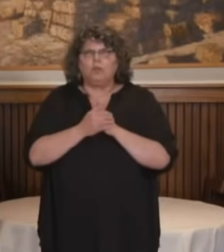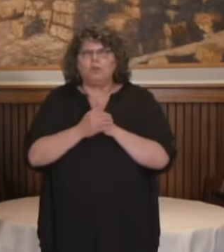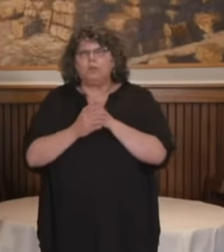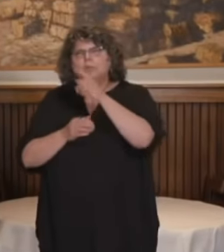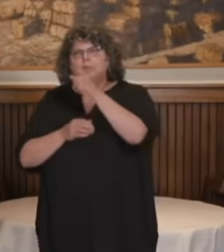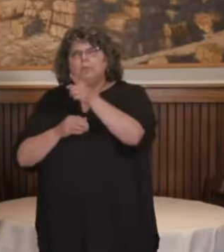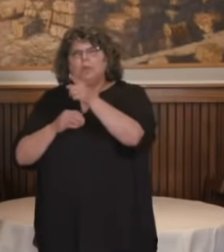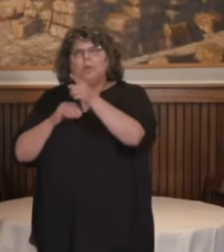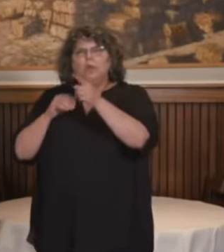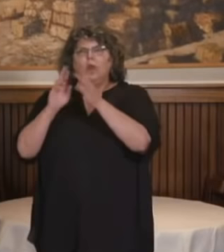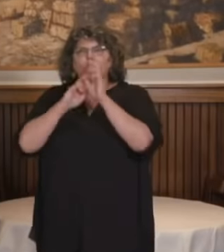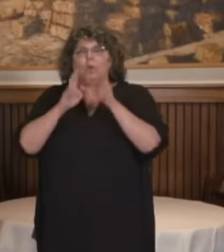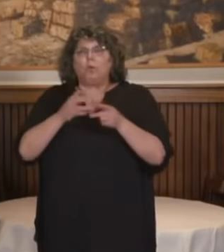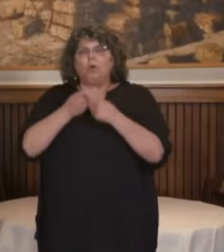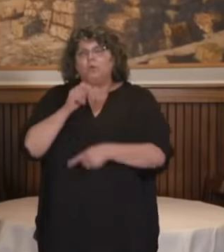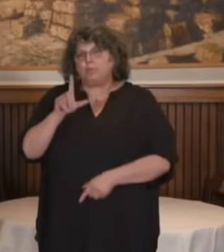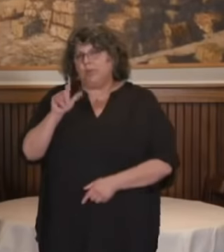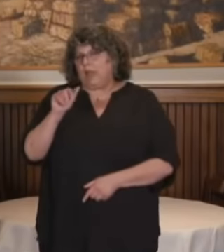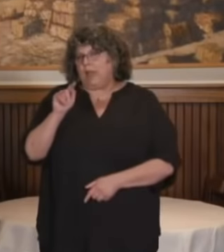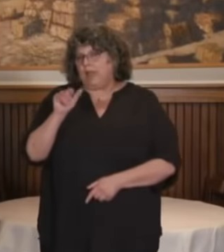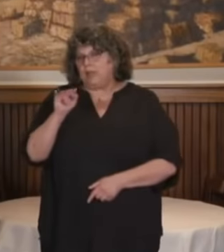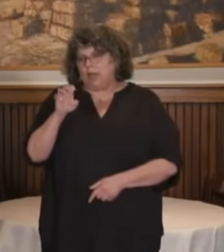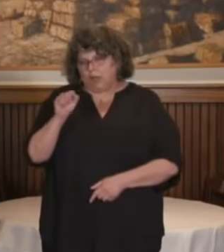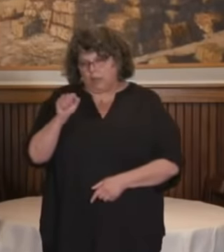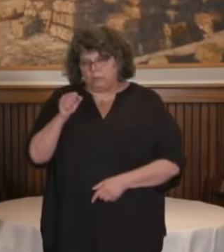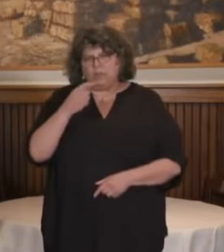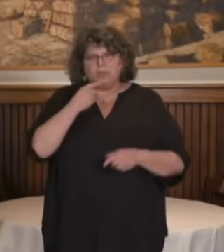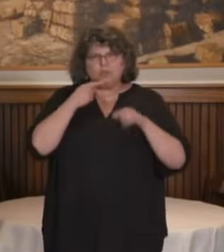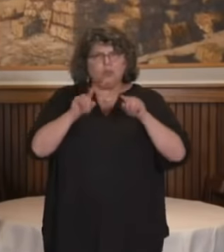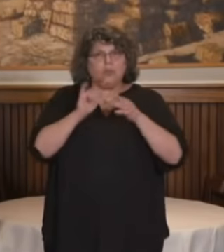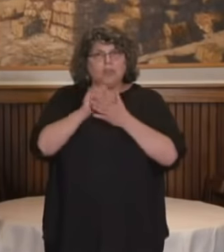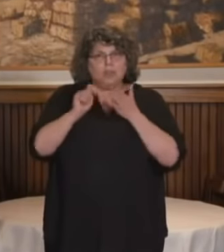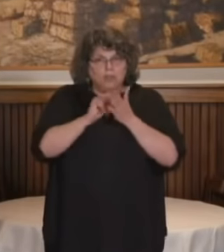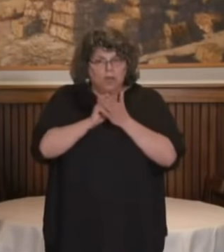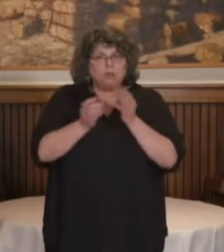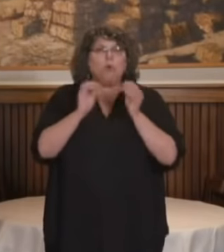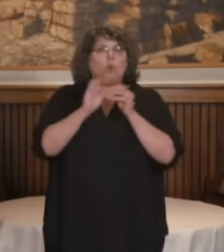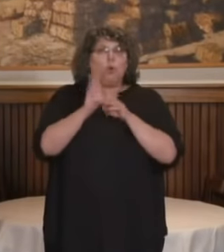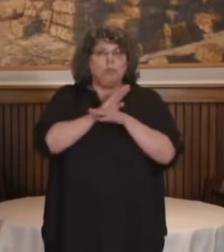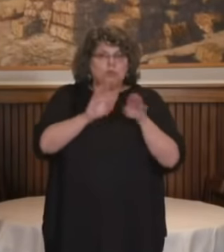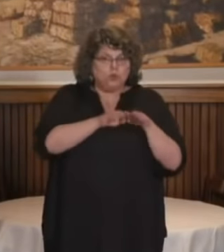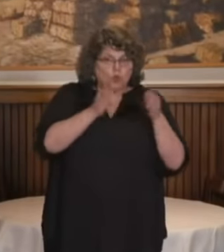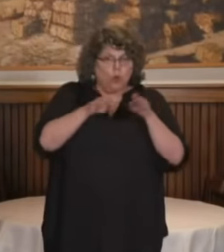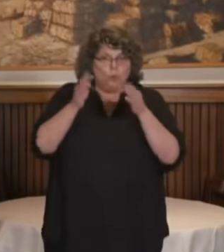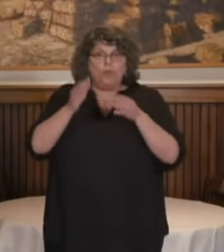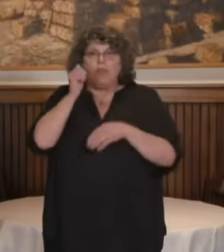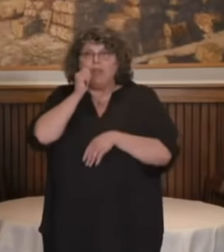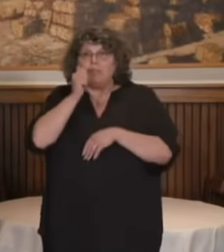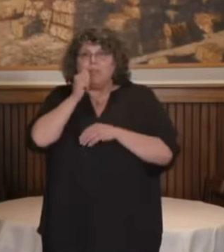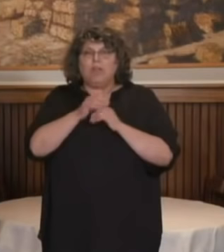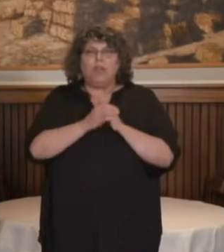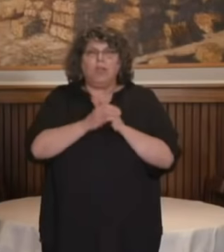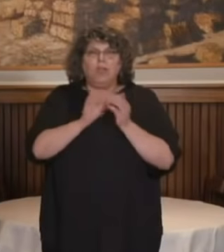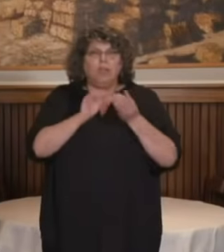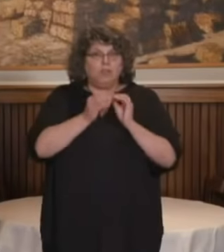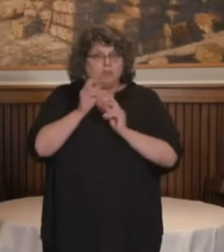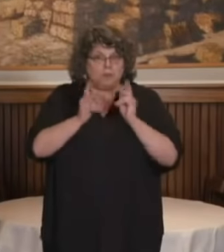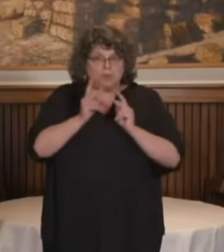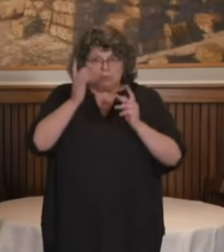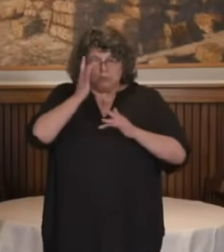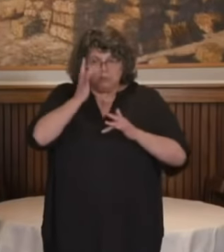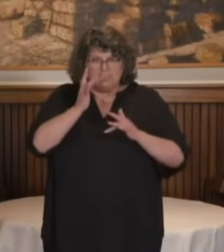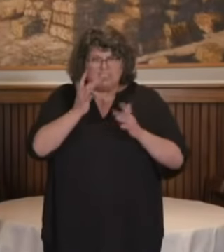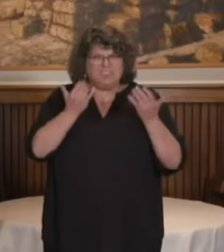Los Angeles Times would like to know, while this is happening, more businesses opening across the state each day. The number of infections is at